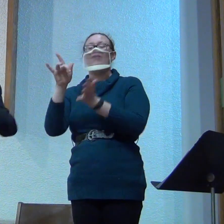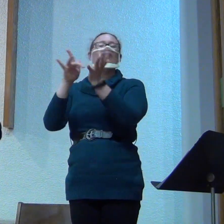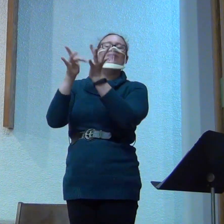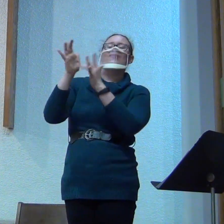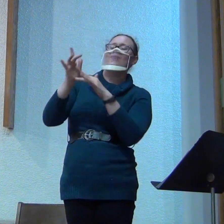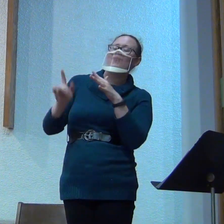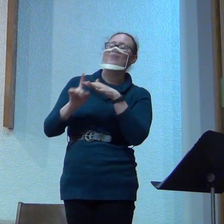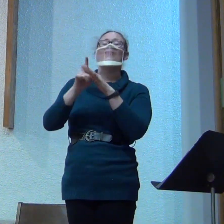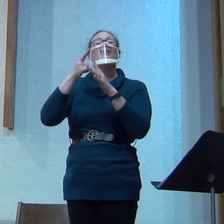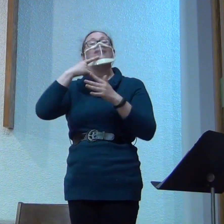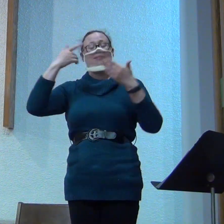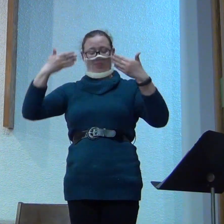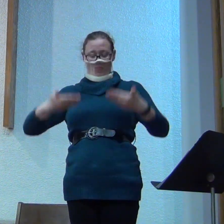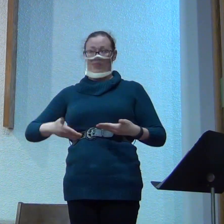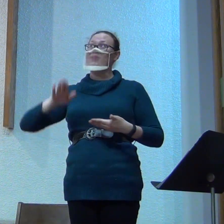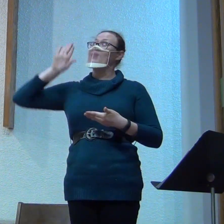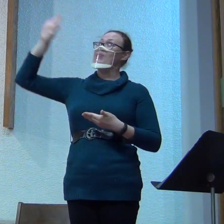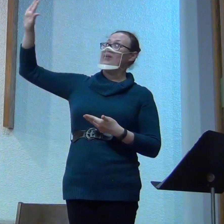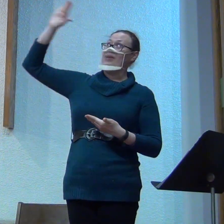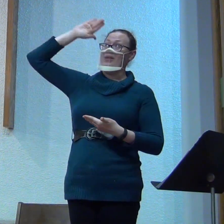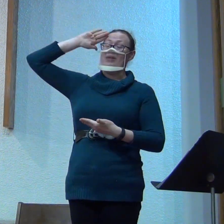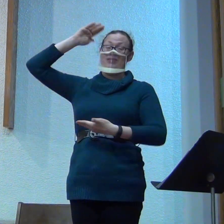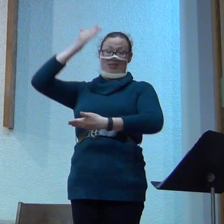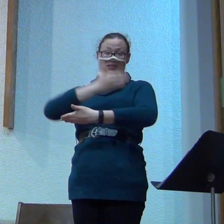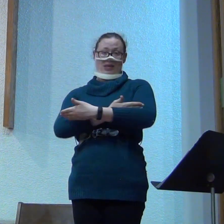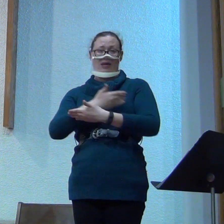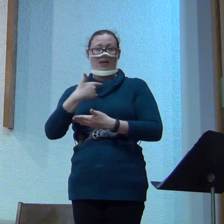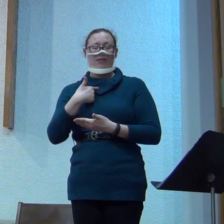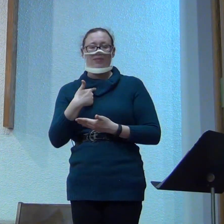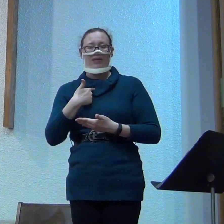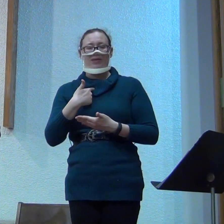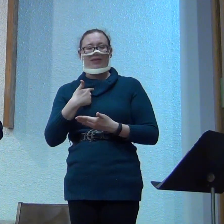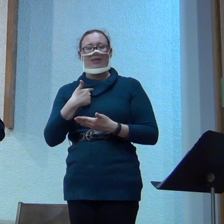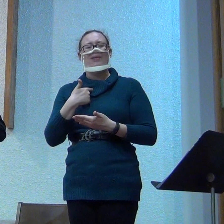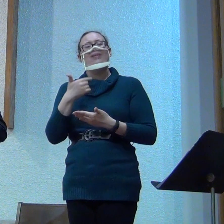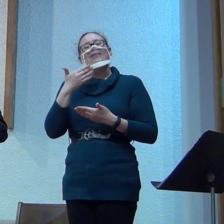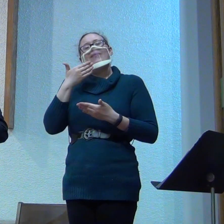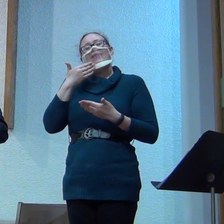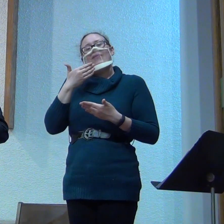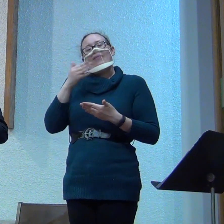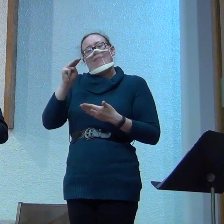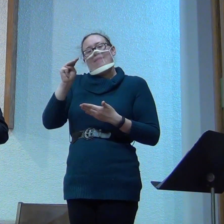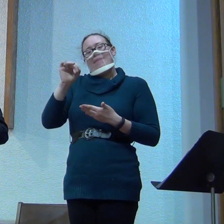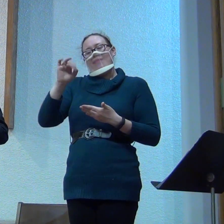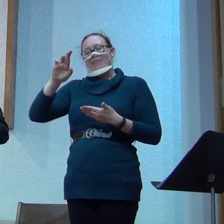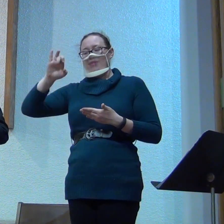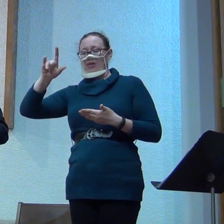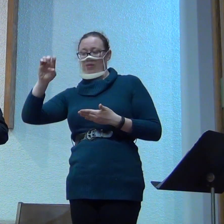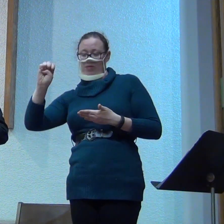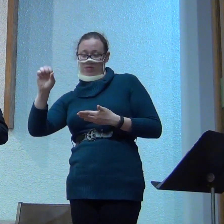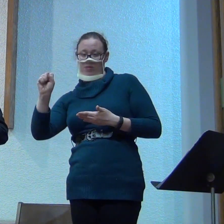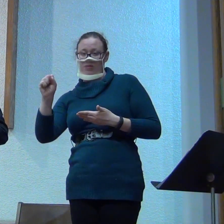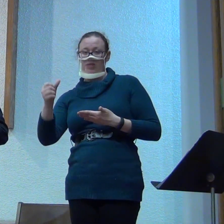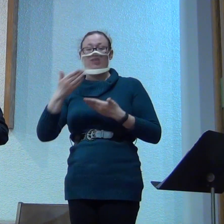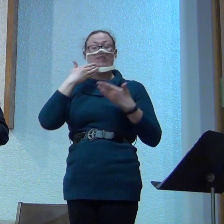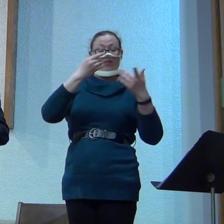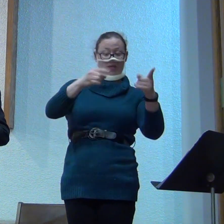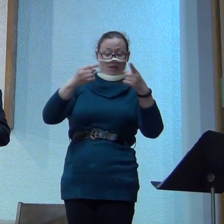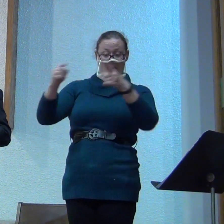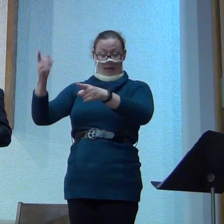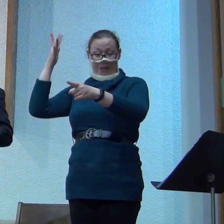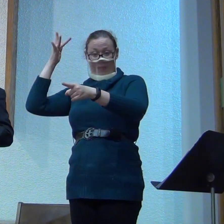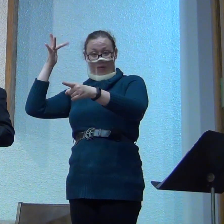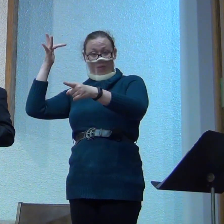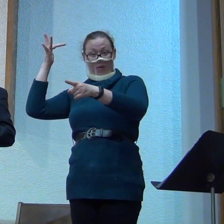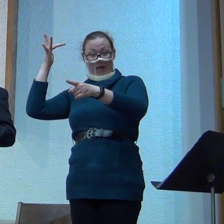I'm the Son of God. The miracles were given so that people would believe him when